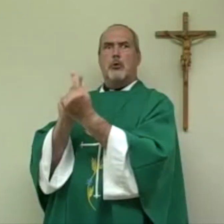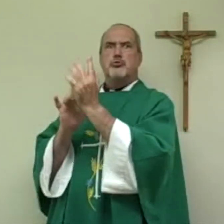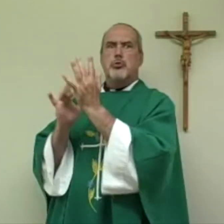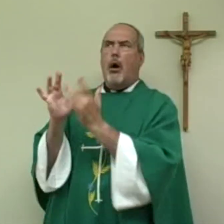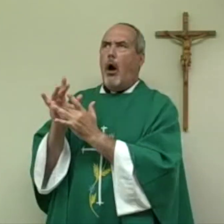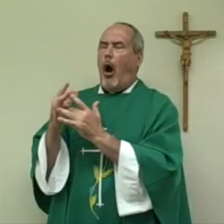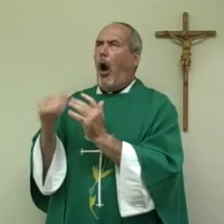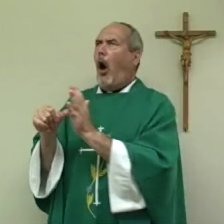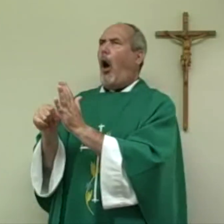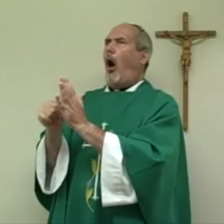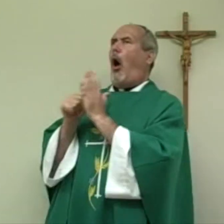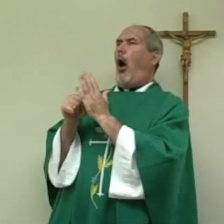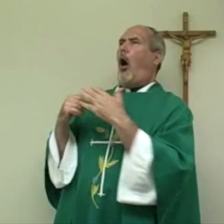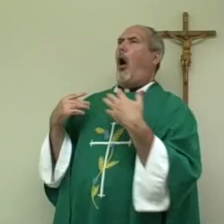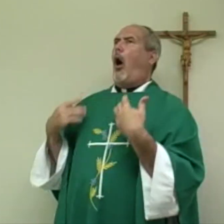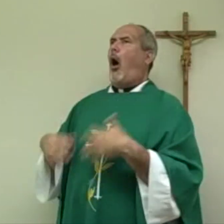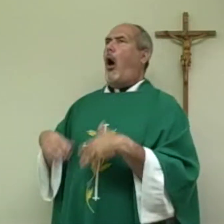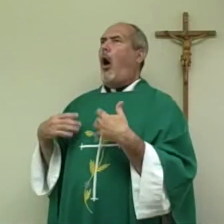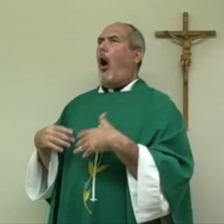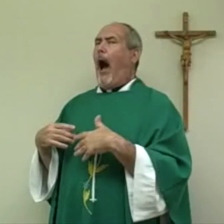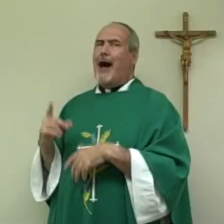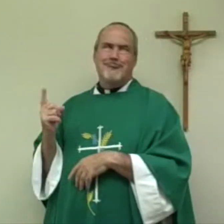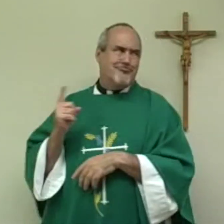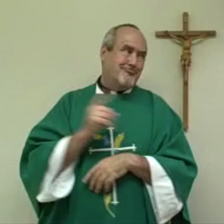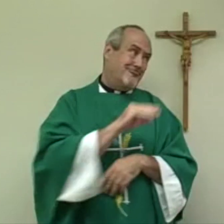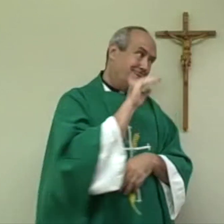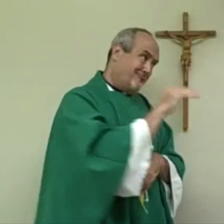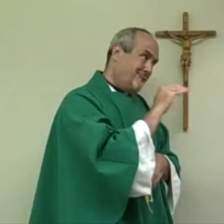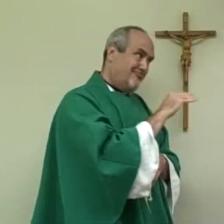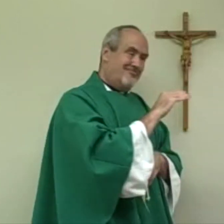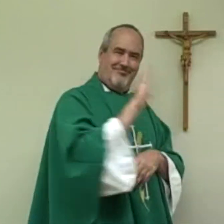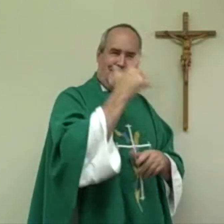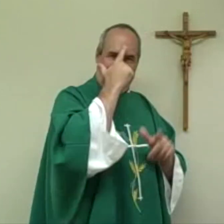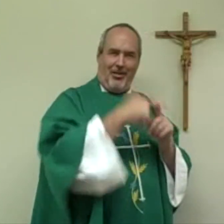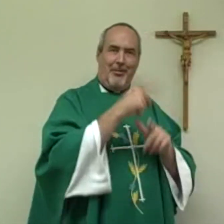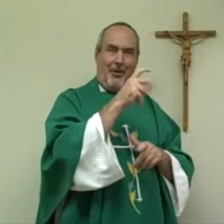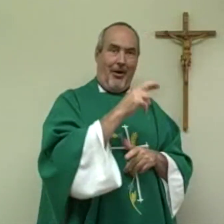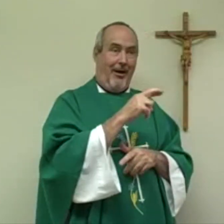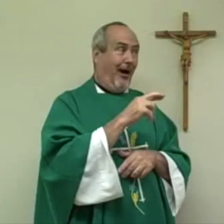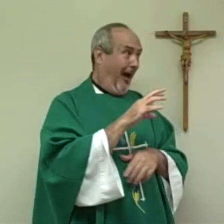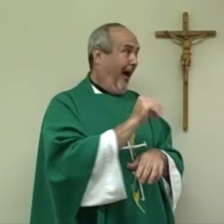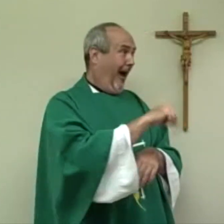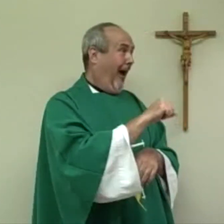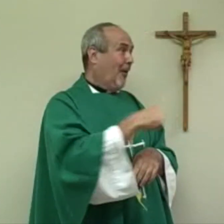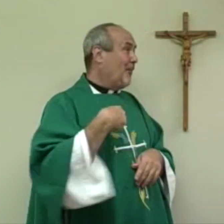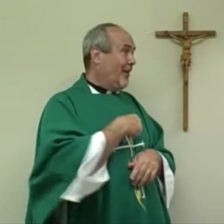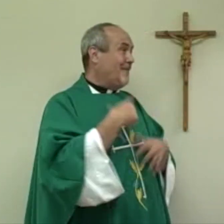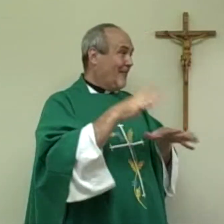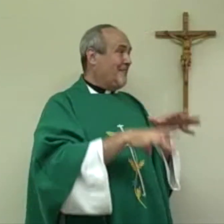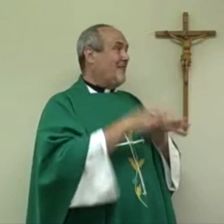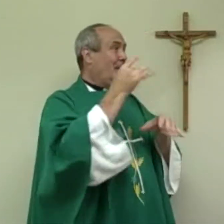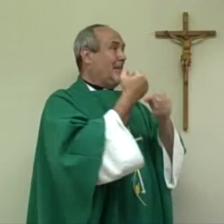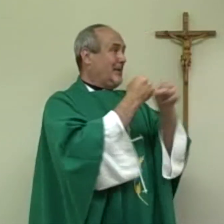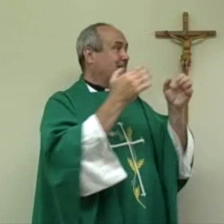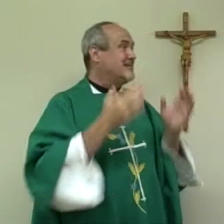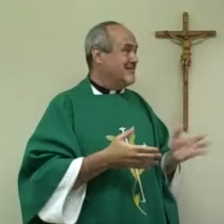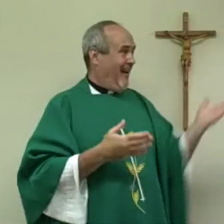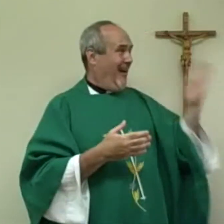which explains how when Andrew met Jesus, he was so taken with him that he ran to his brother Peter and said, "I